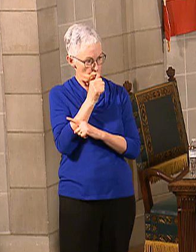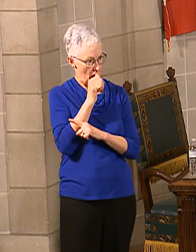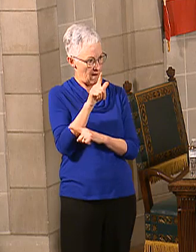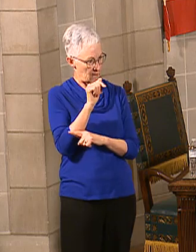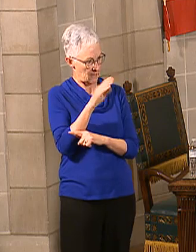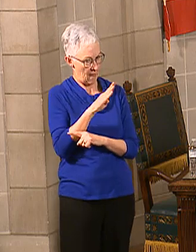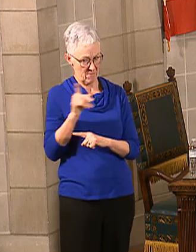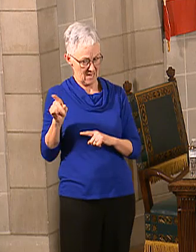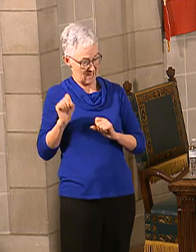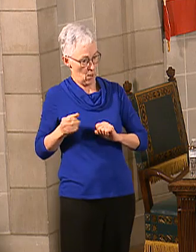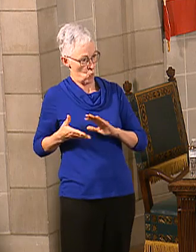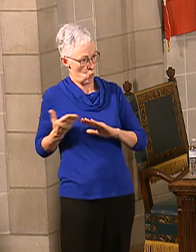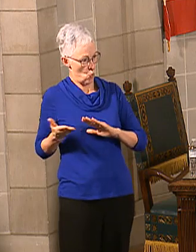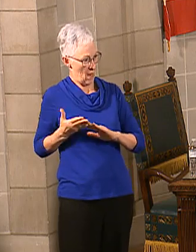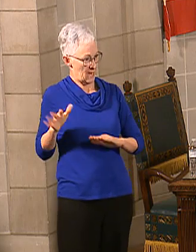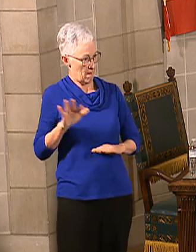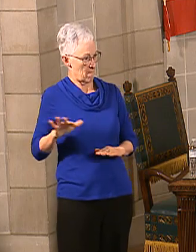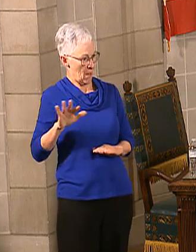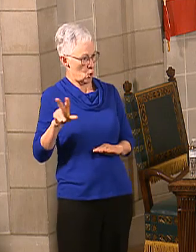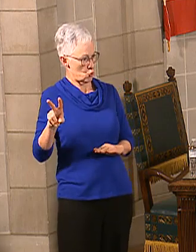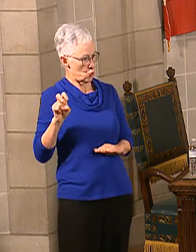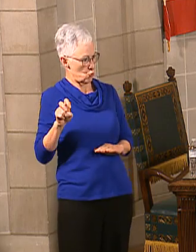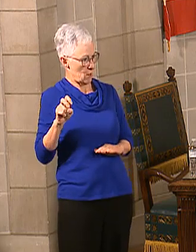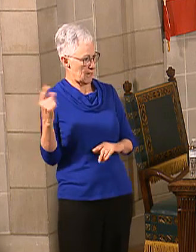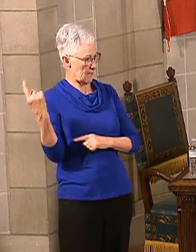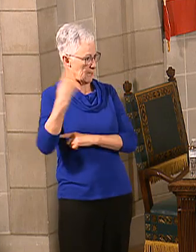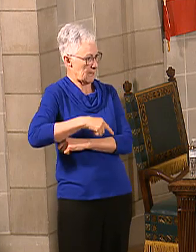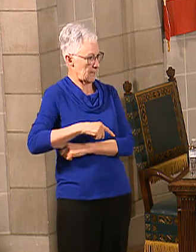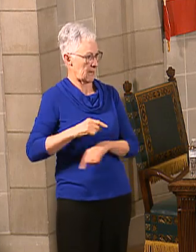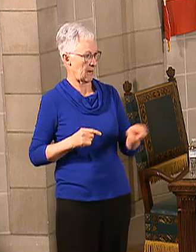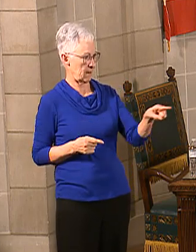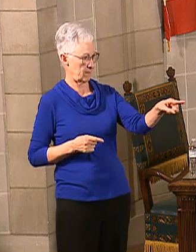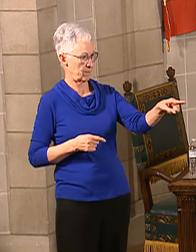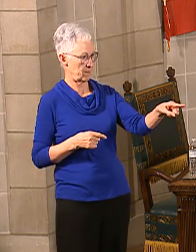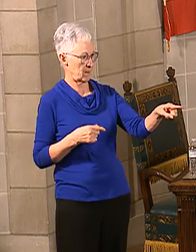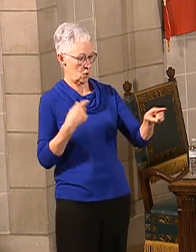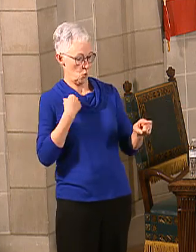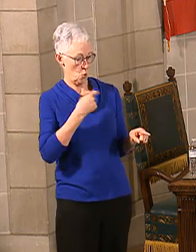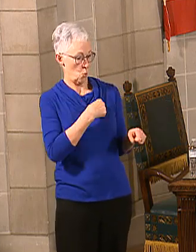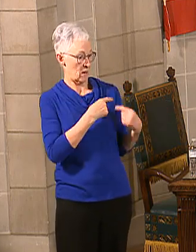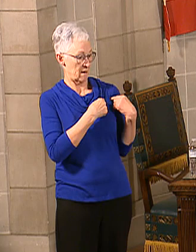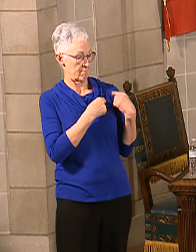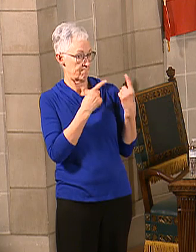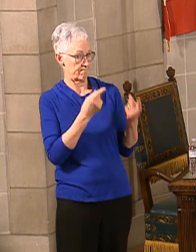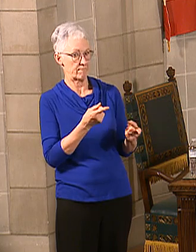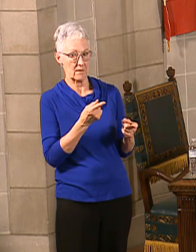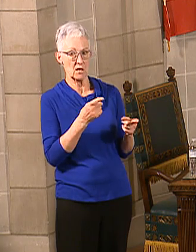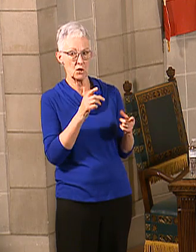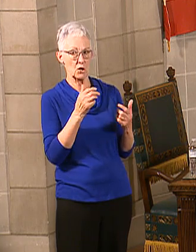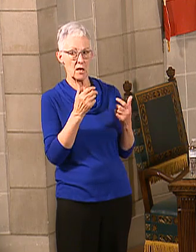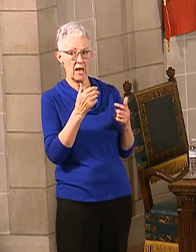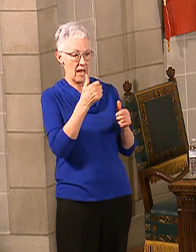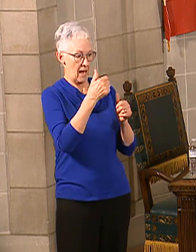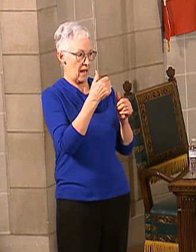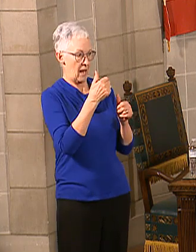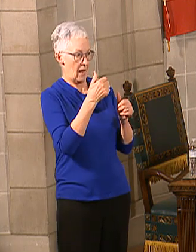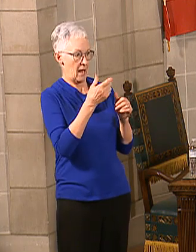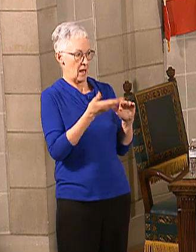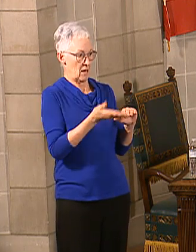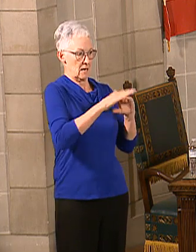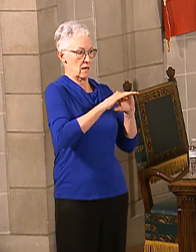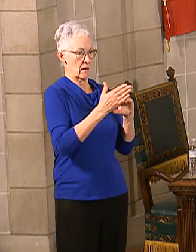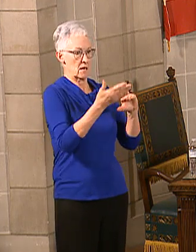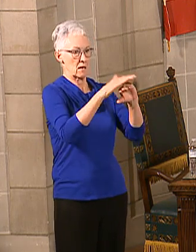Yes, and overall, we've been increasing about 50 results per day now for the last several days, over 350